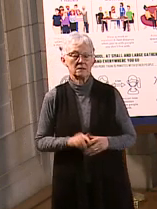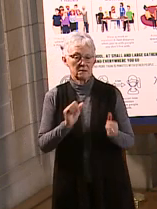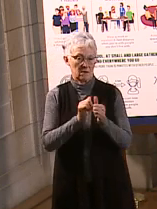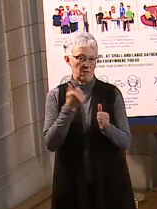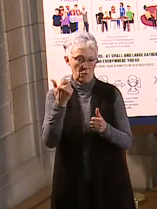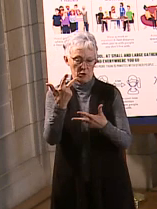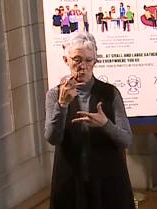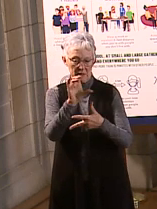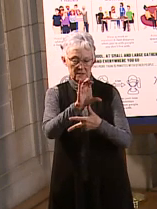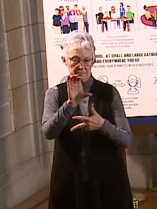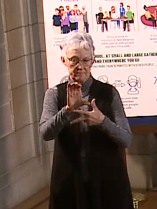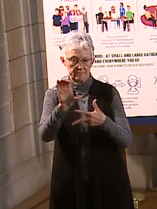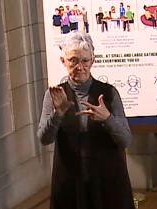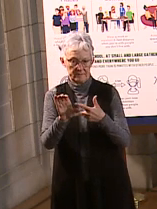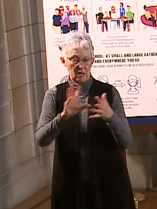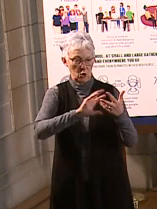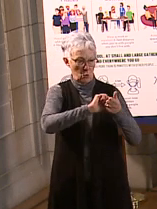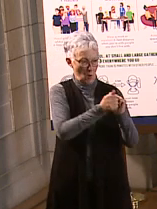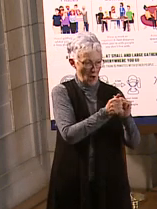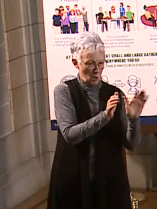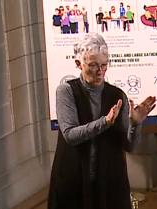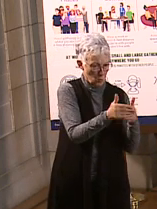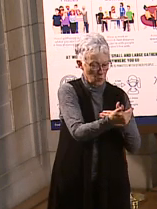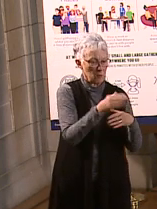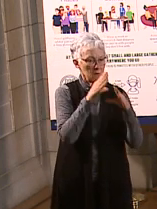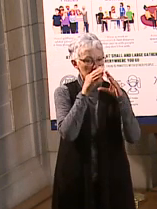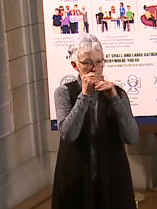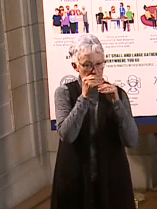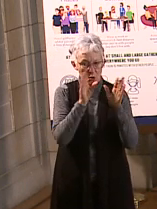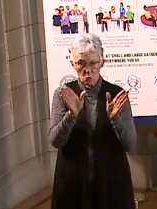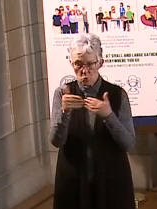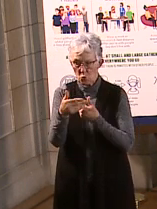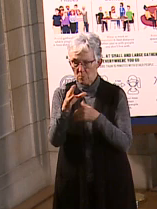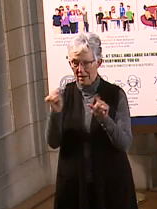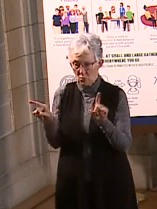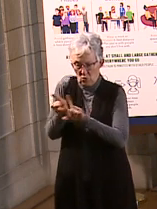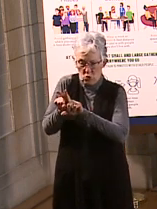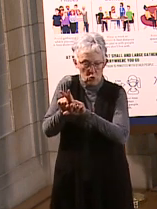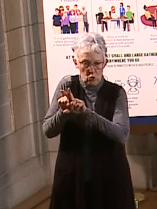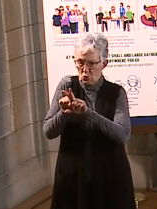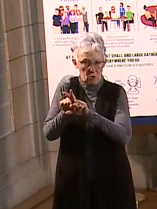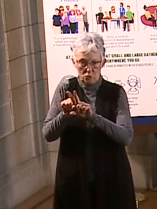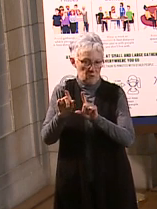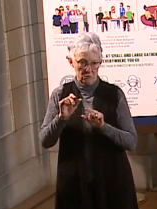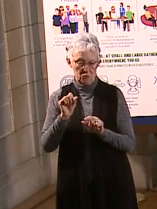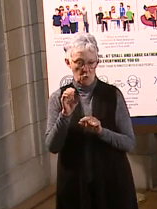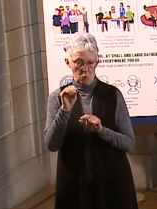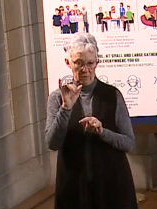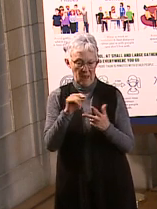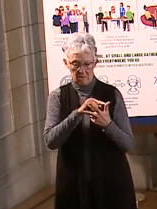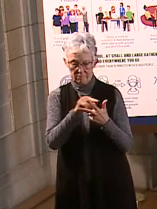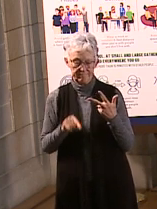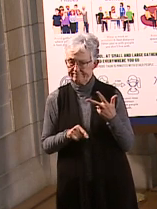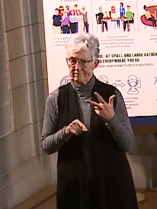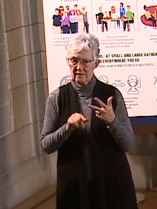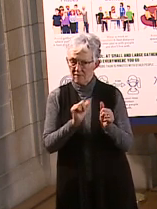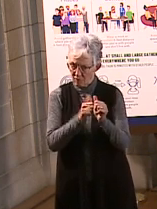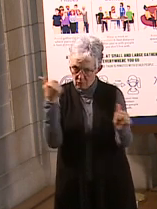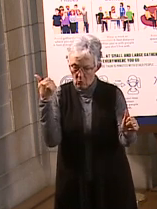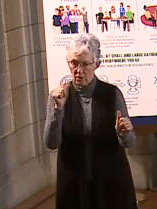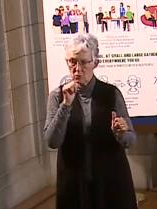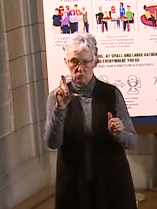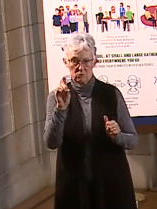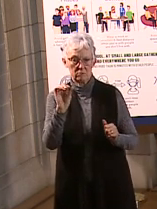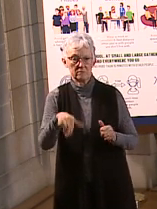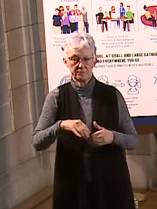places, close contact, confined places. Those are places where the virus will have more of an opportunity to spread, so please continue to avoid those as